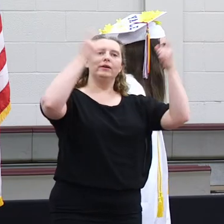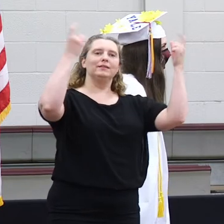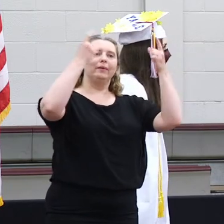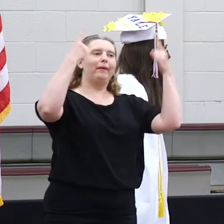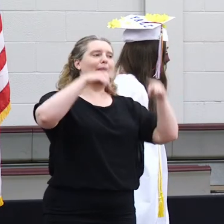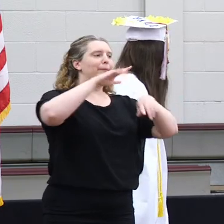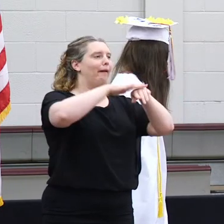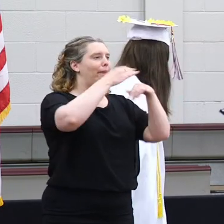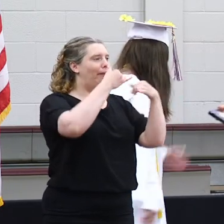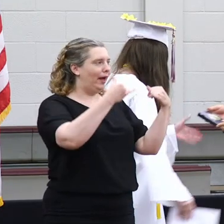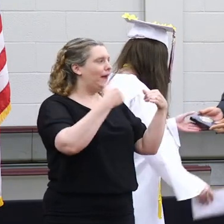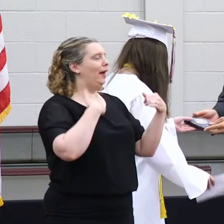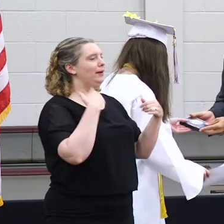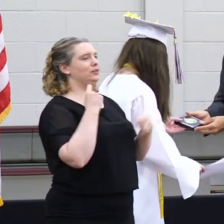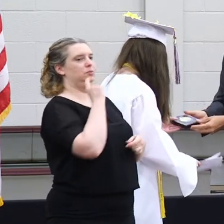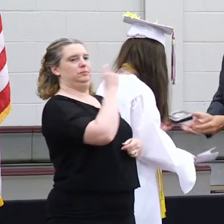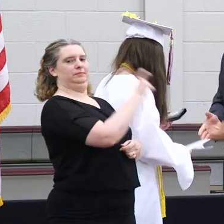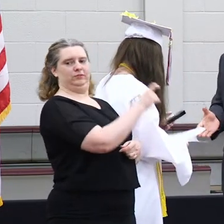gonna do that.